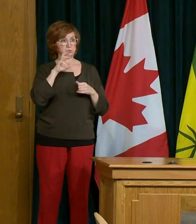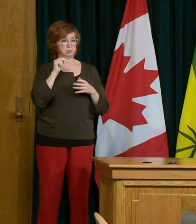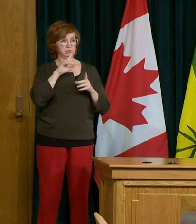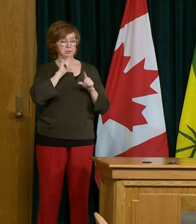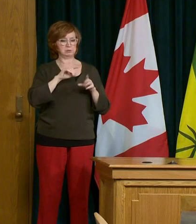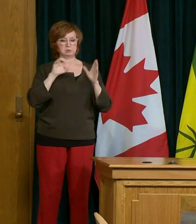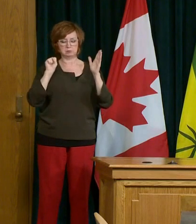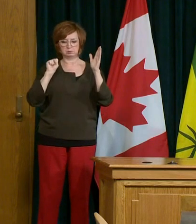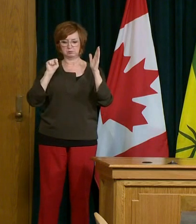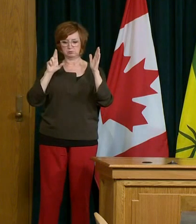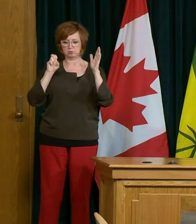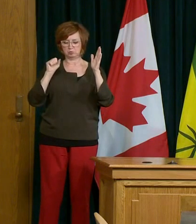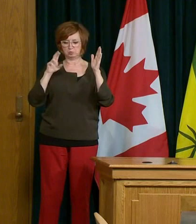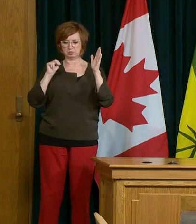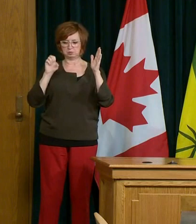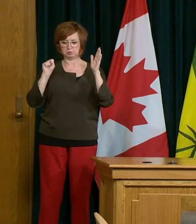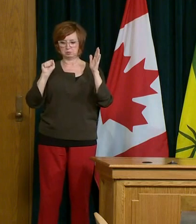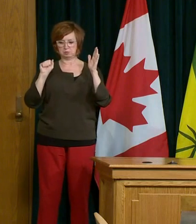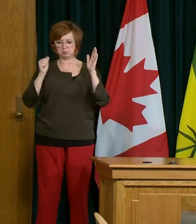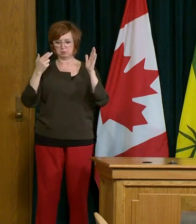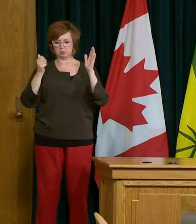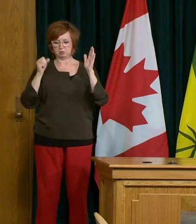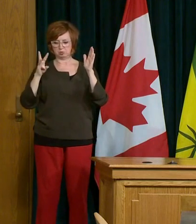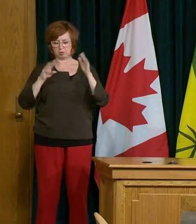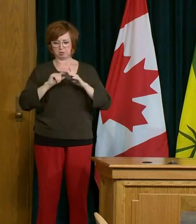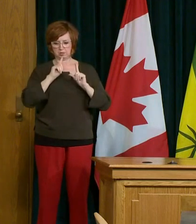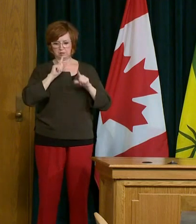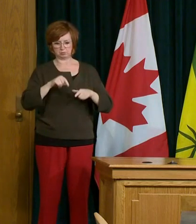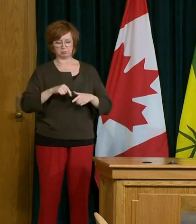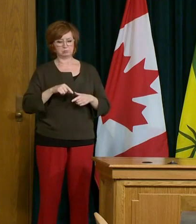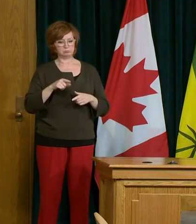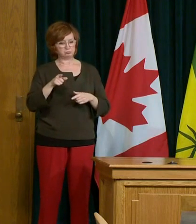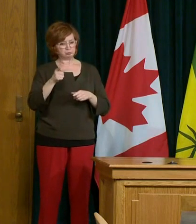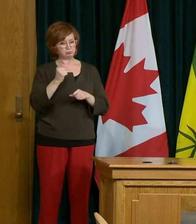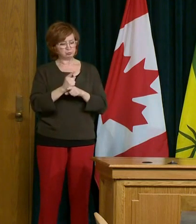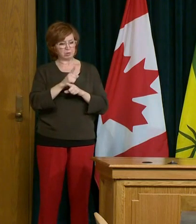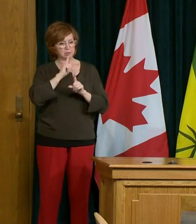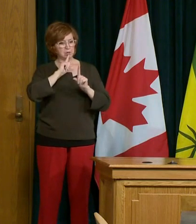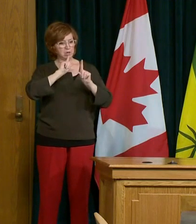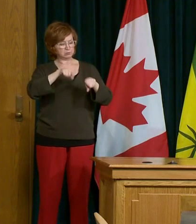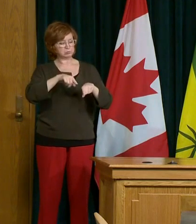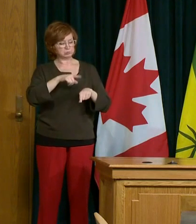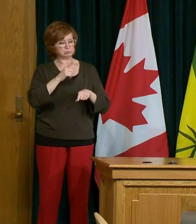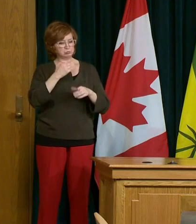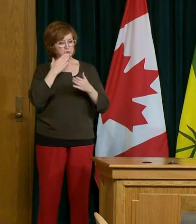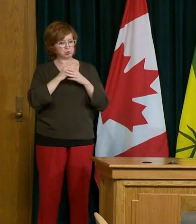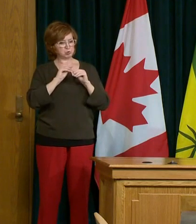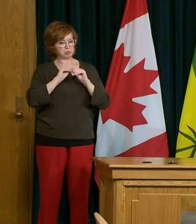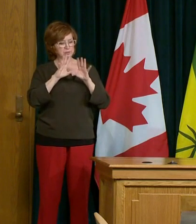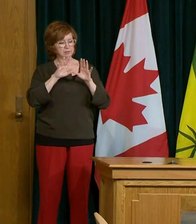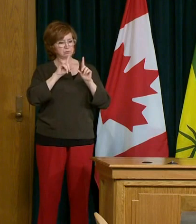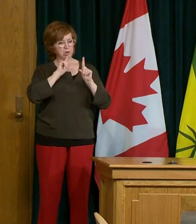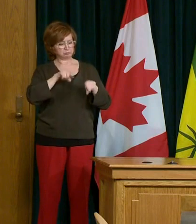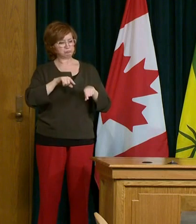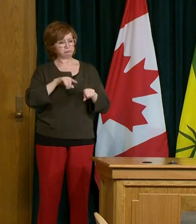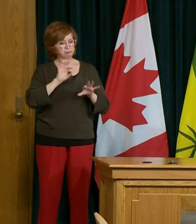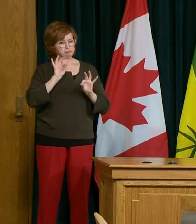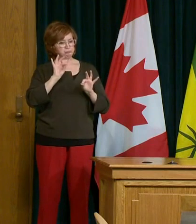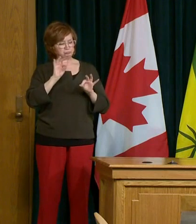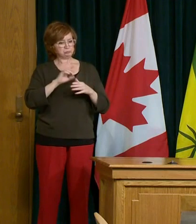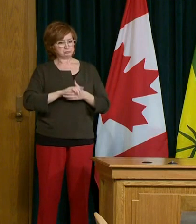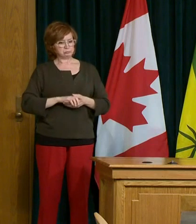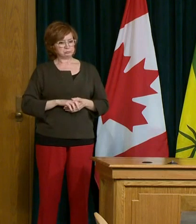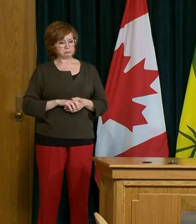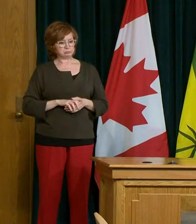Yes, Premier, I think you're correct in that, in how you've answered or clarified that answer on our